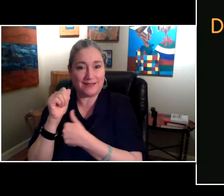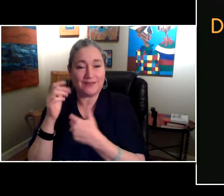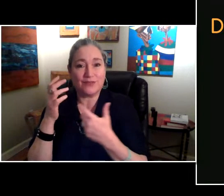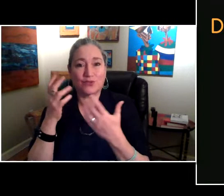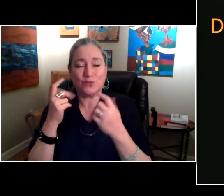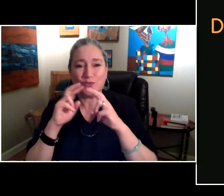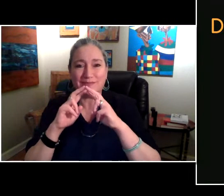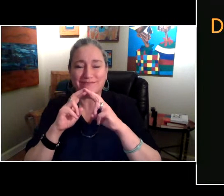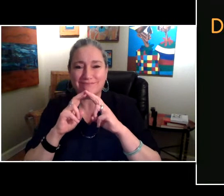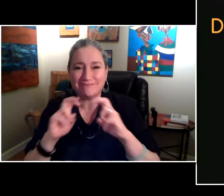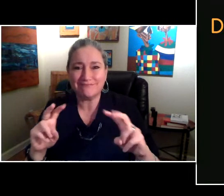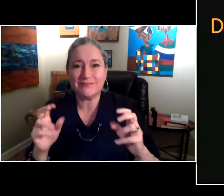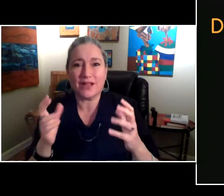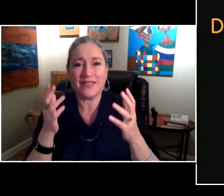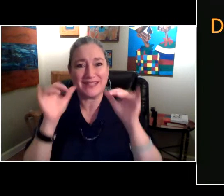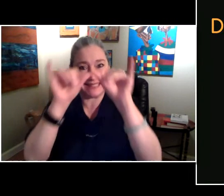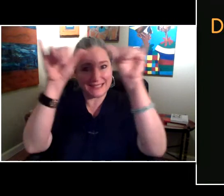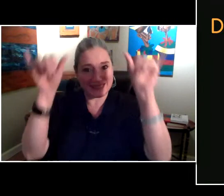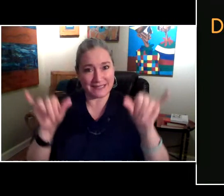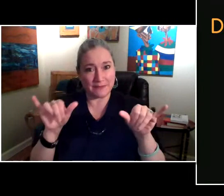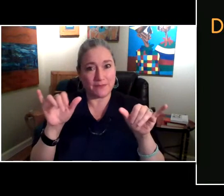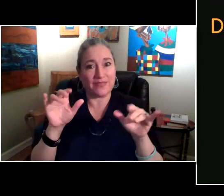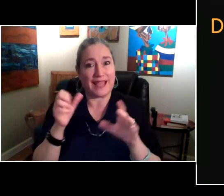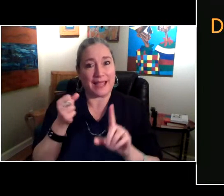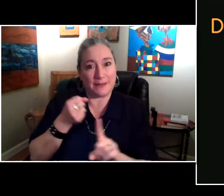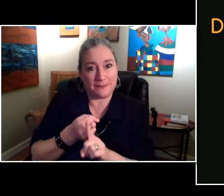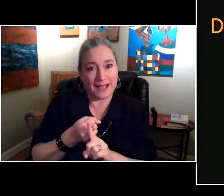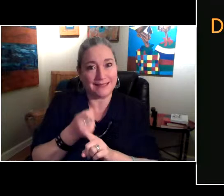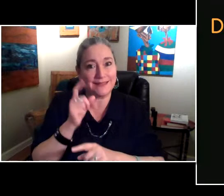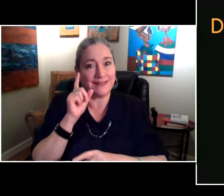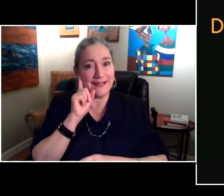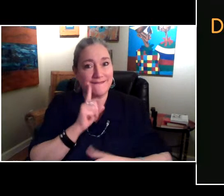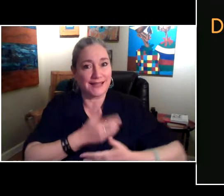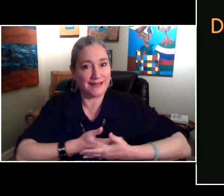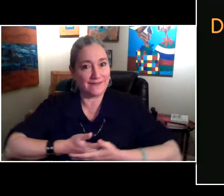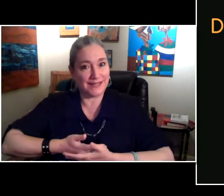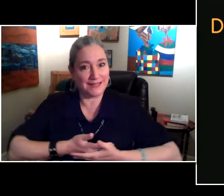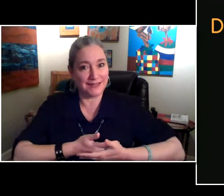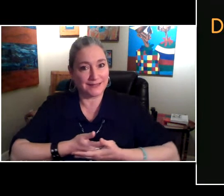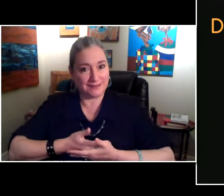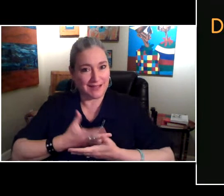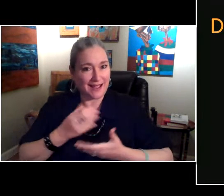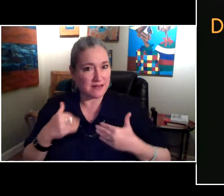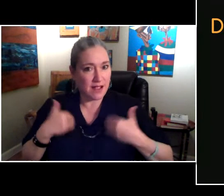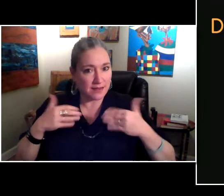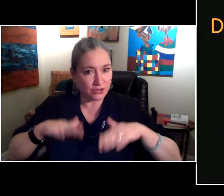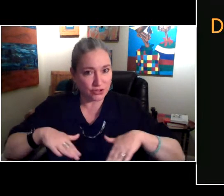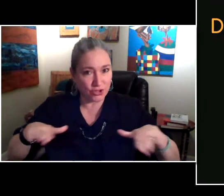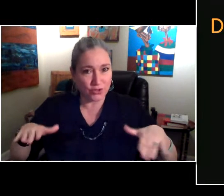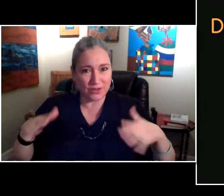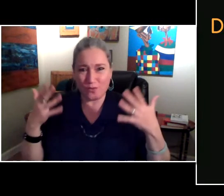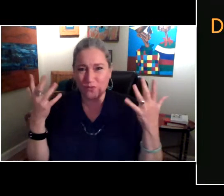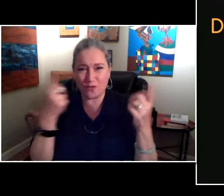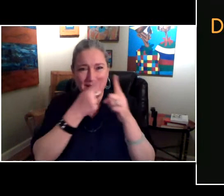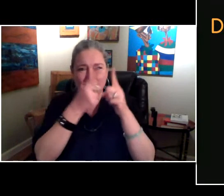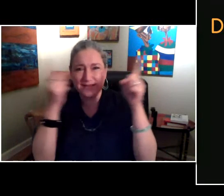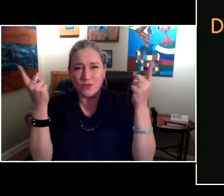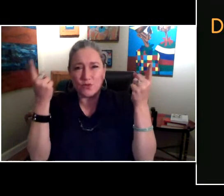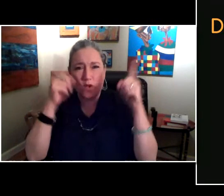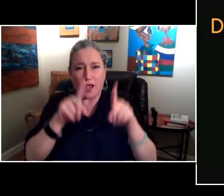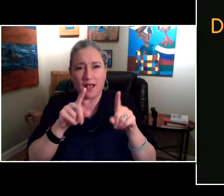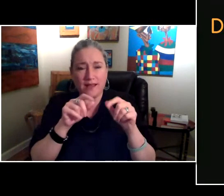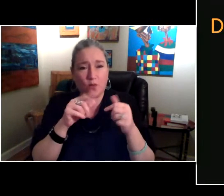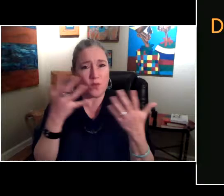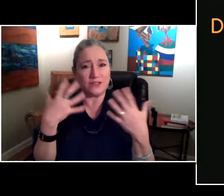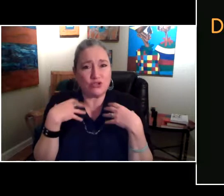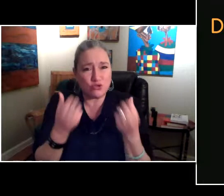strength, weaknesses, opportunities, and threats. We wanted to analyze the systems that impact deaf infants